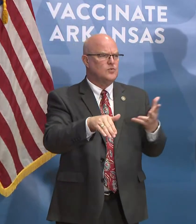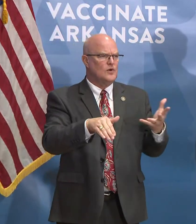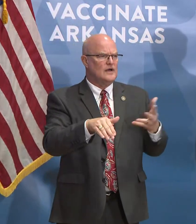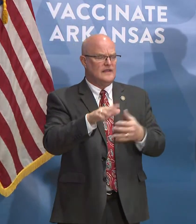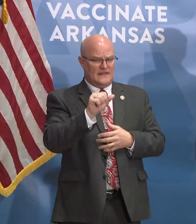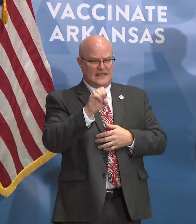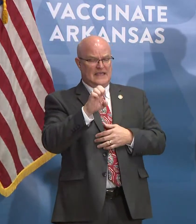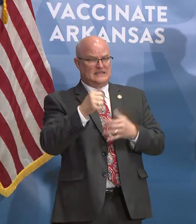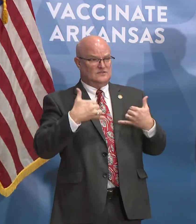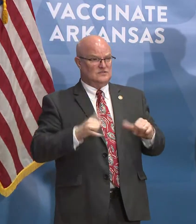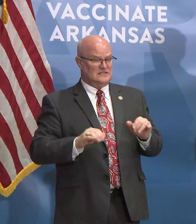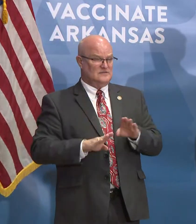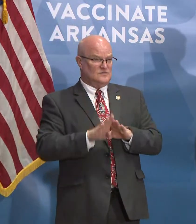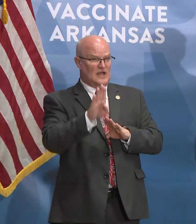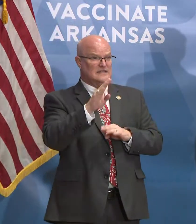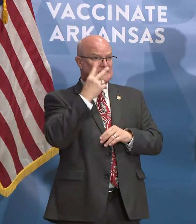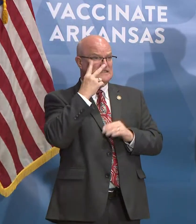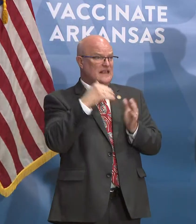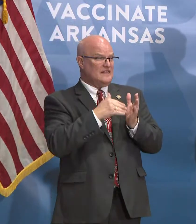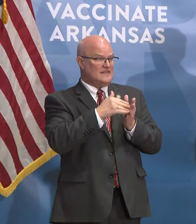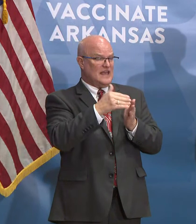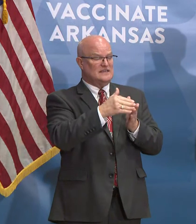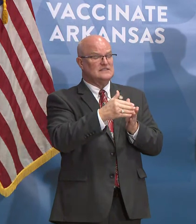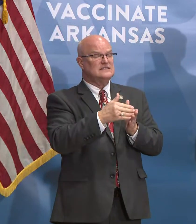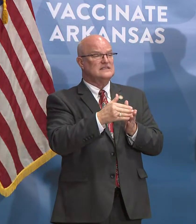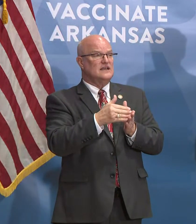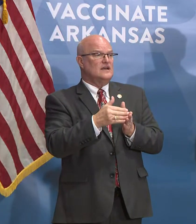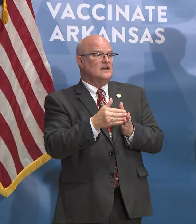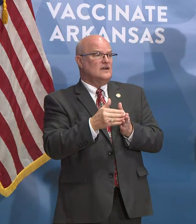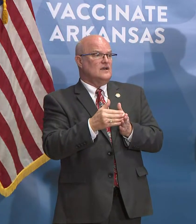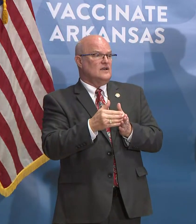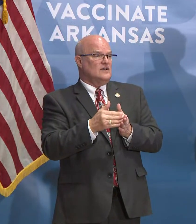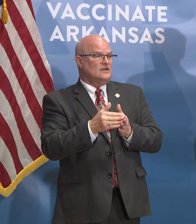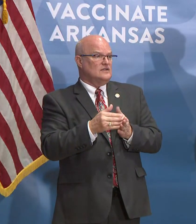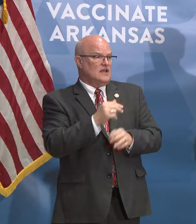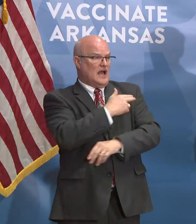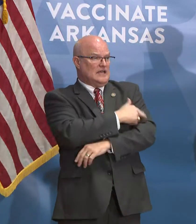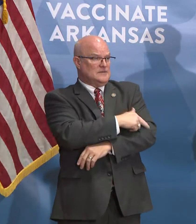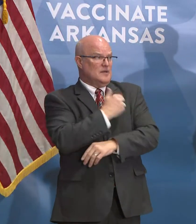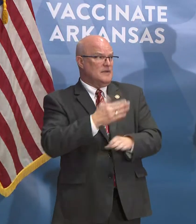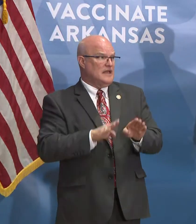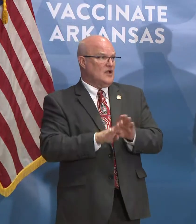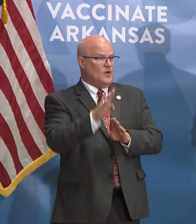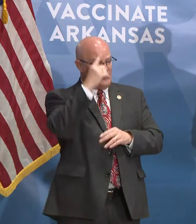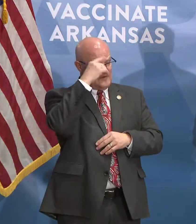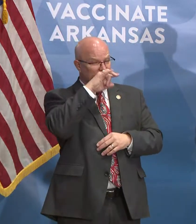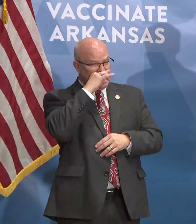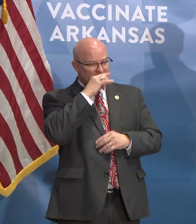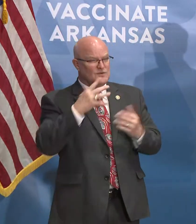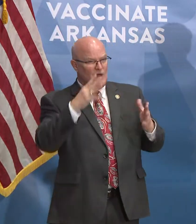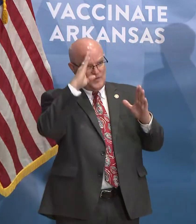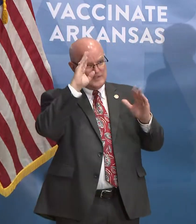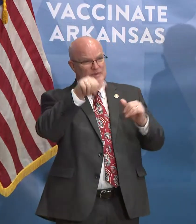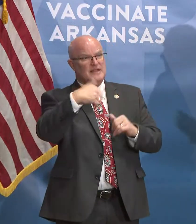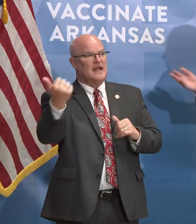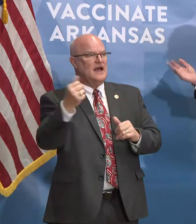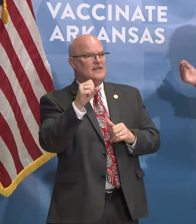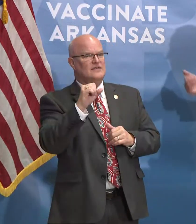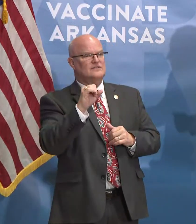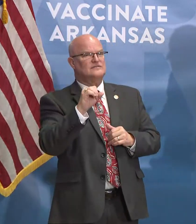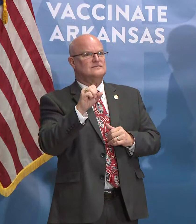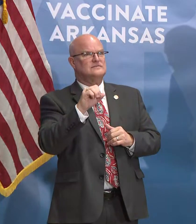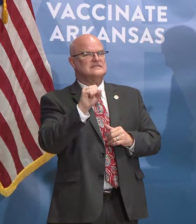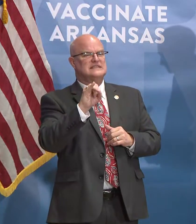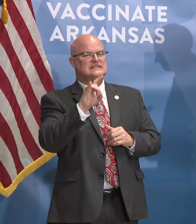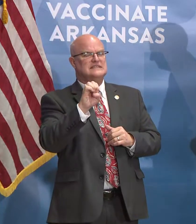cases are still rising. We're seeing thousands. You know, you said hospitalizations might go up for kids. What can we expect the other side of this peak?